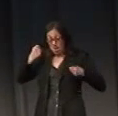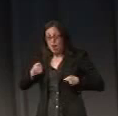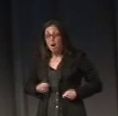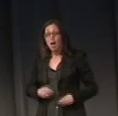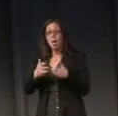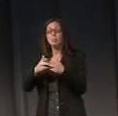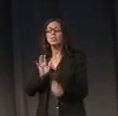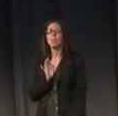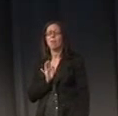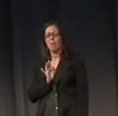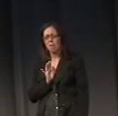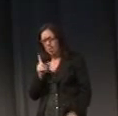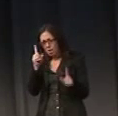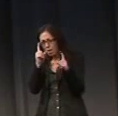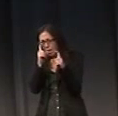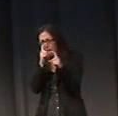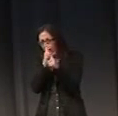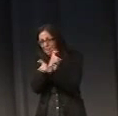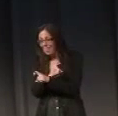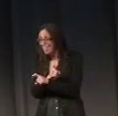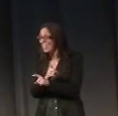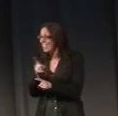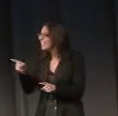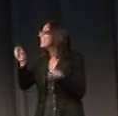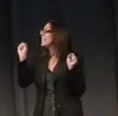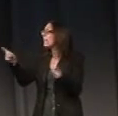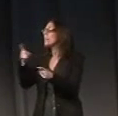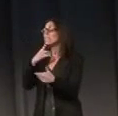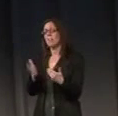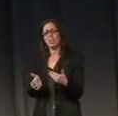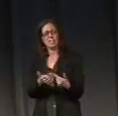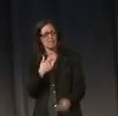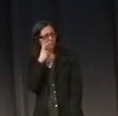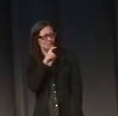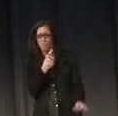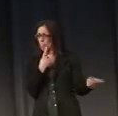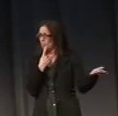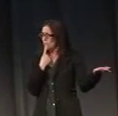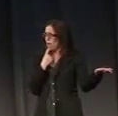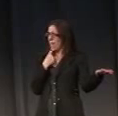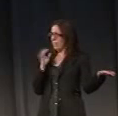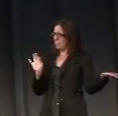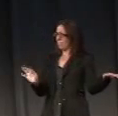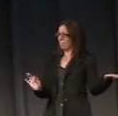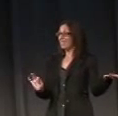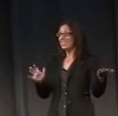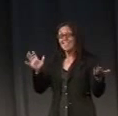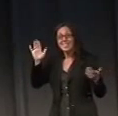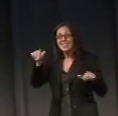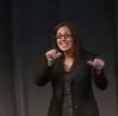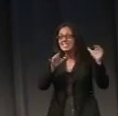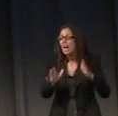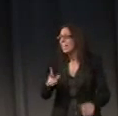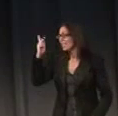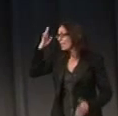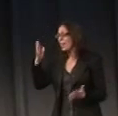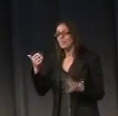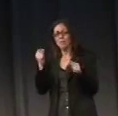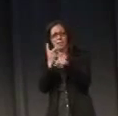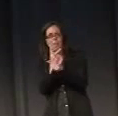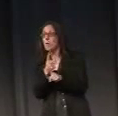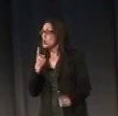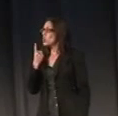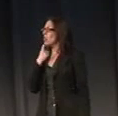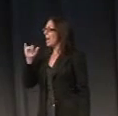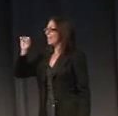that difficulty is what has led philosophers and scientists to ascribe redness to something out there as opposed to something that's computed in